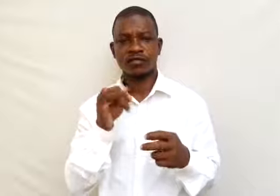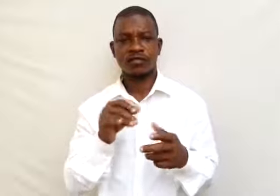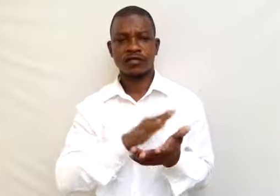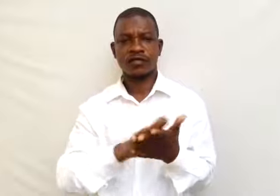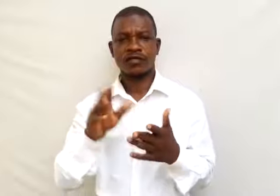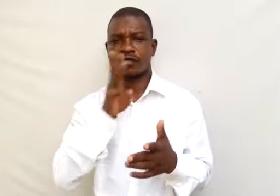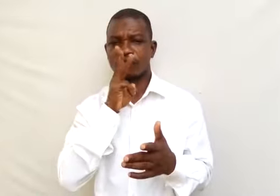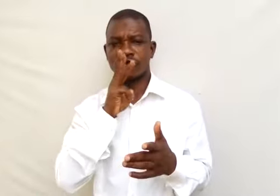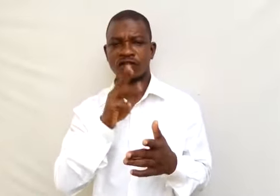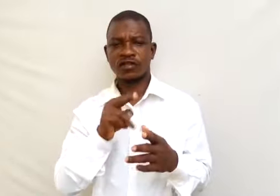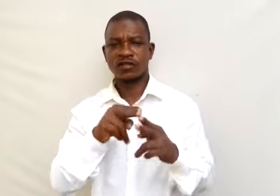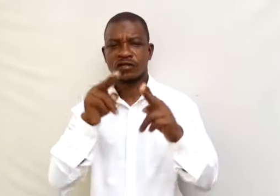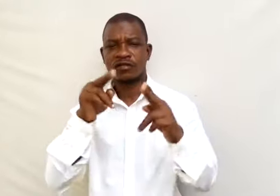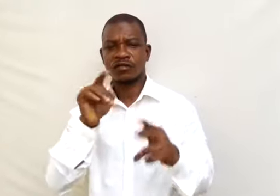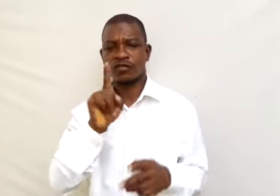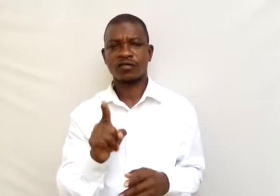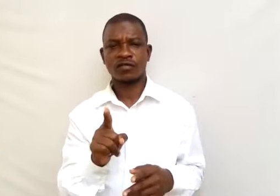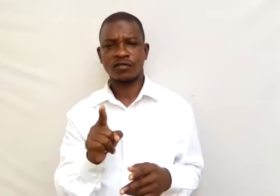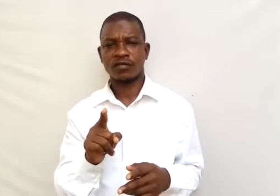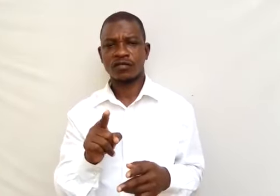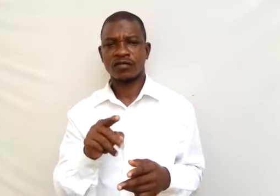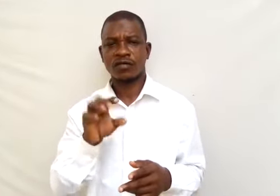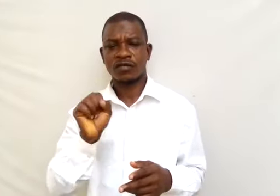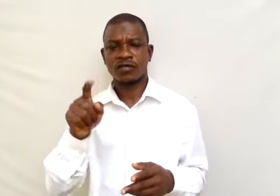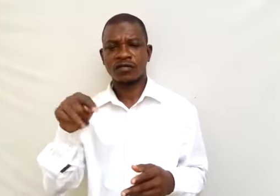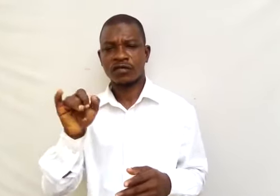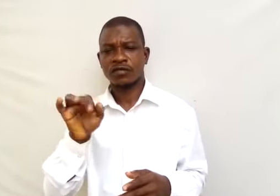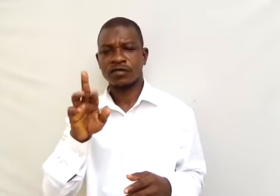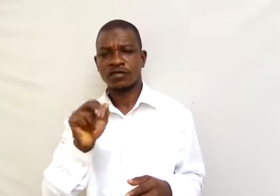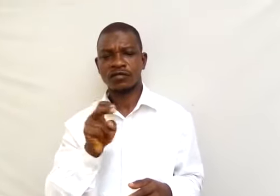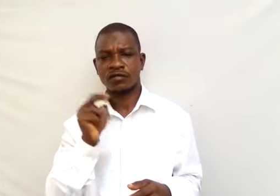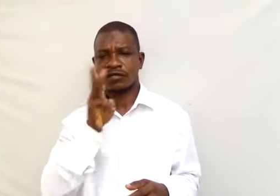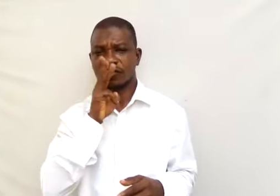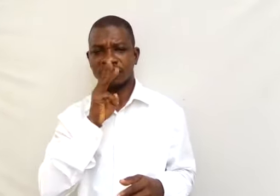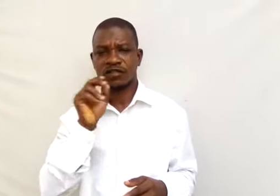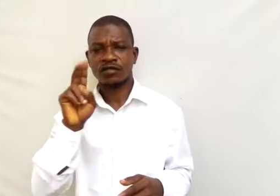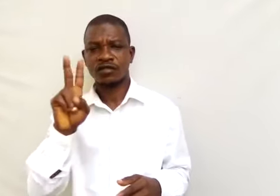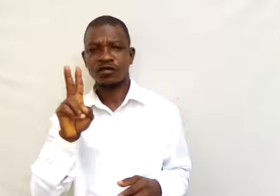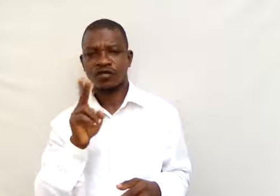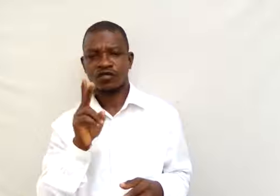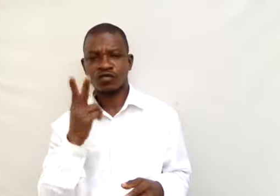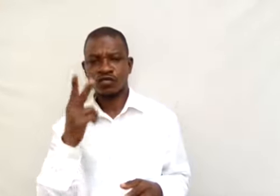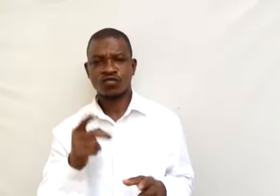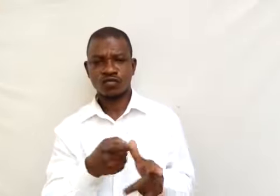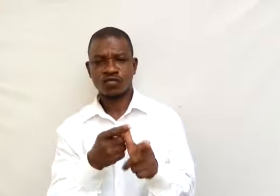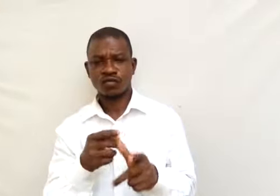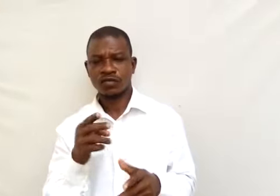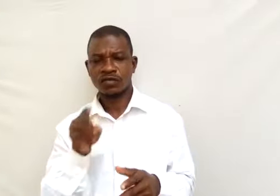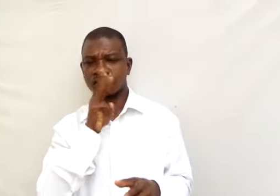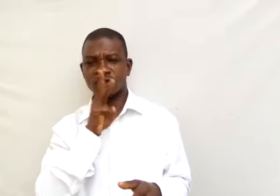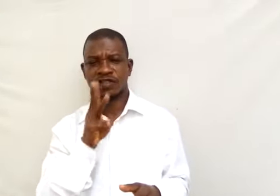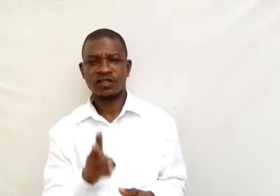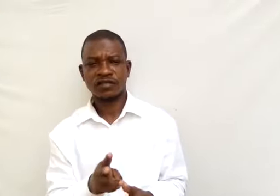one stagnant water through running water three